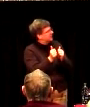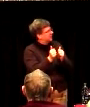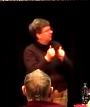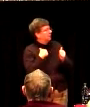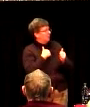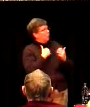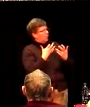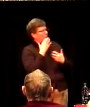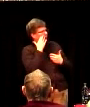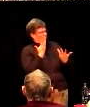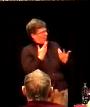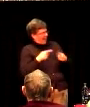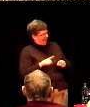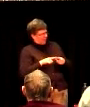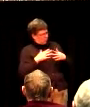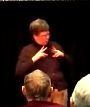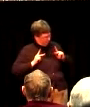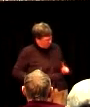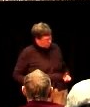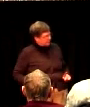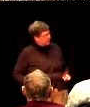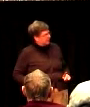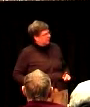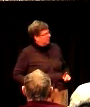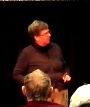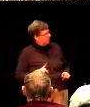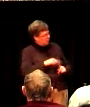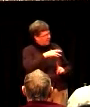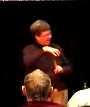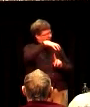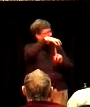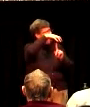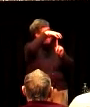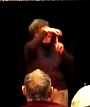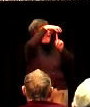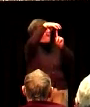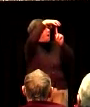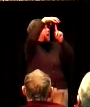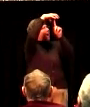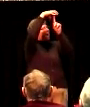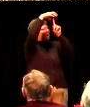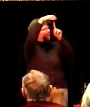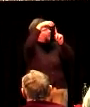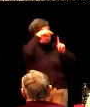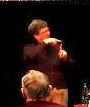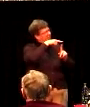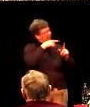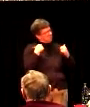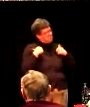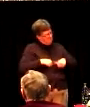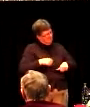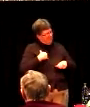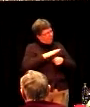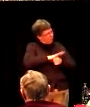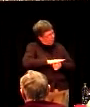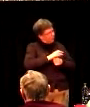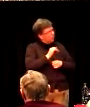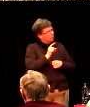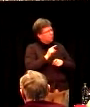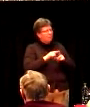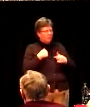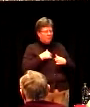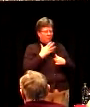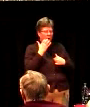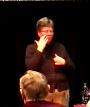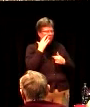would do when we get them to really extreme altitudes, even if we have them in a suit. And we also want to know